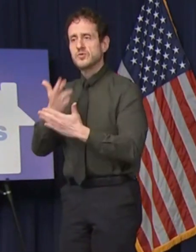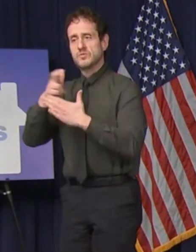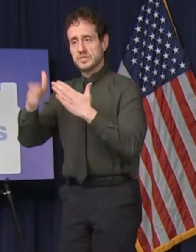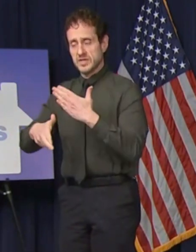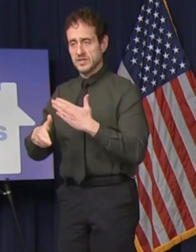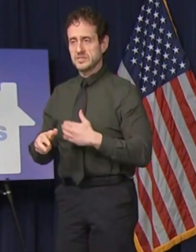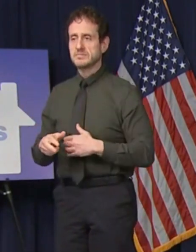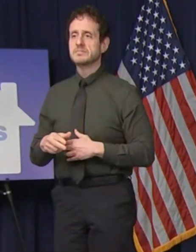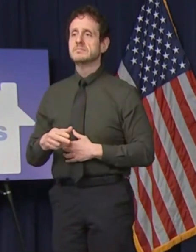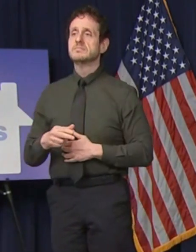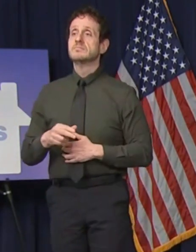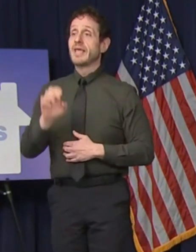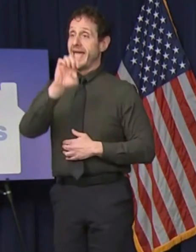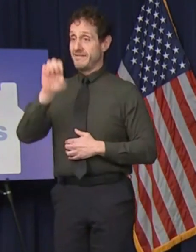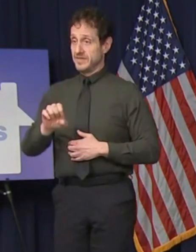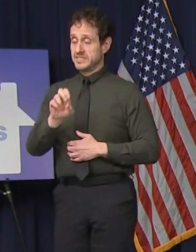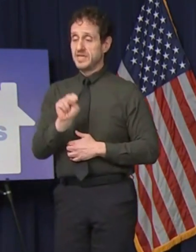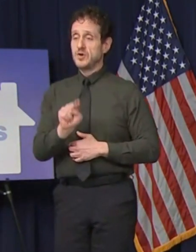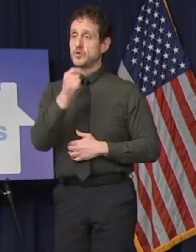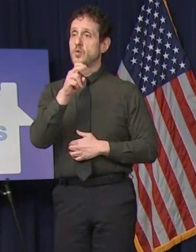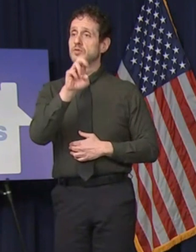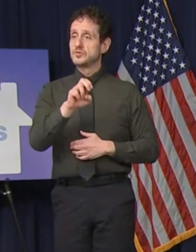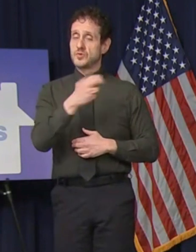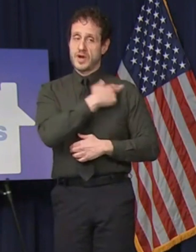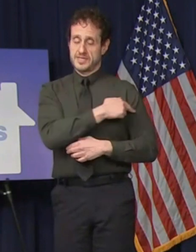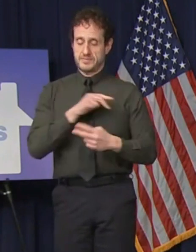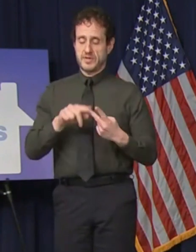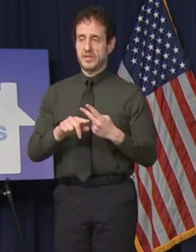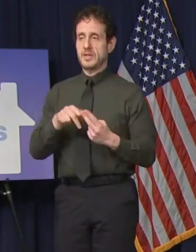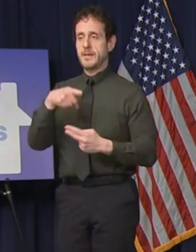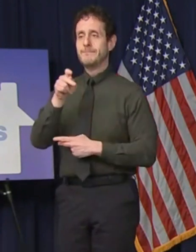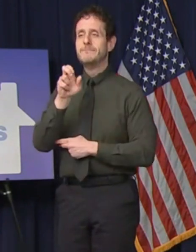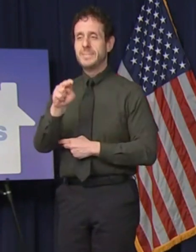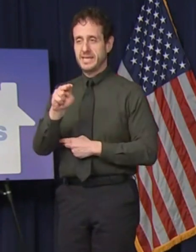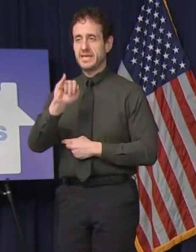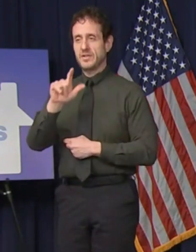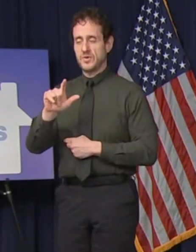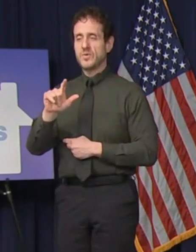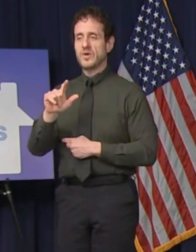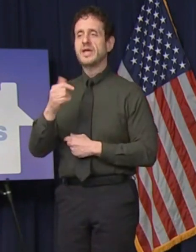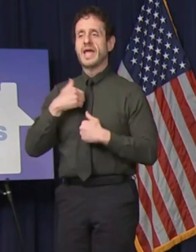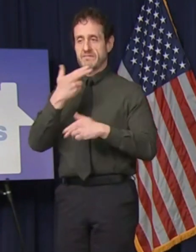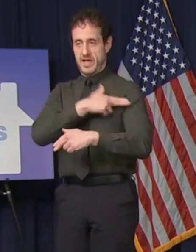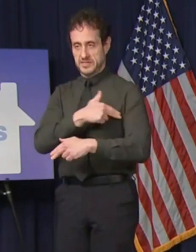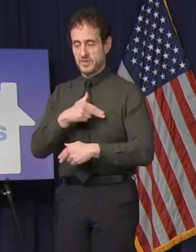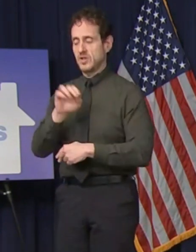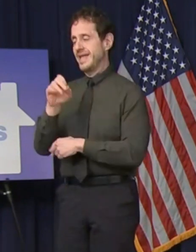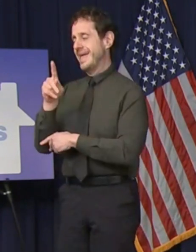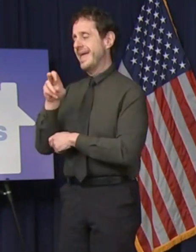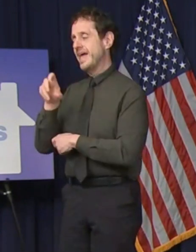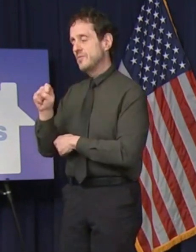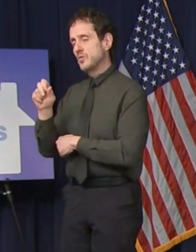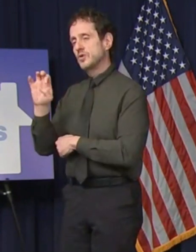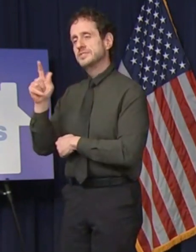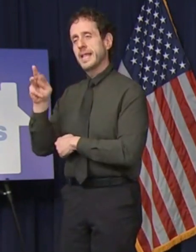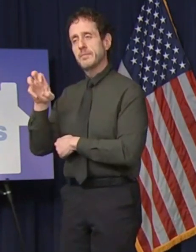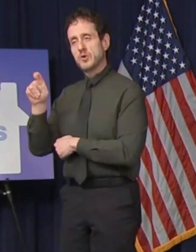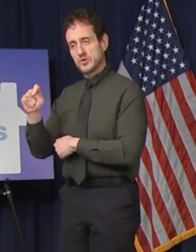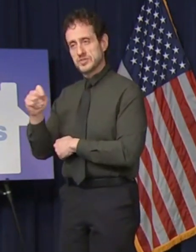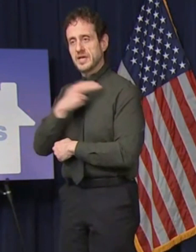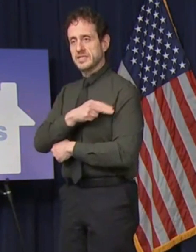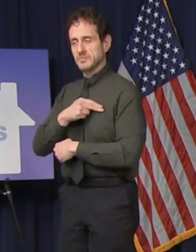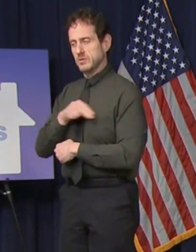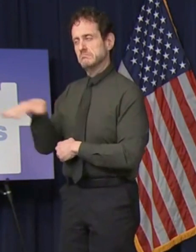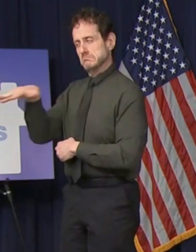in Evanston, Reditus Laboratories in Pekin, Edwards Elmhurst Hospital in